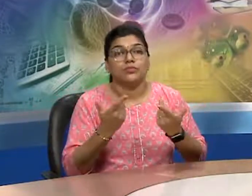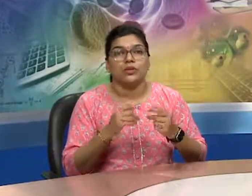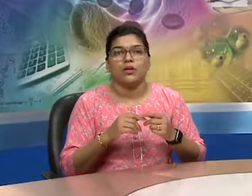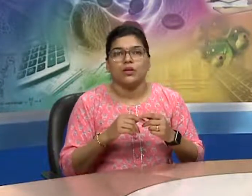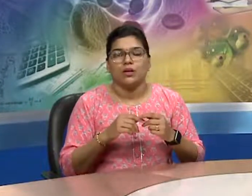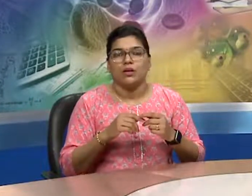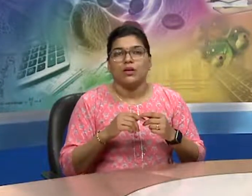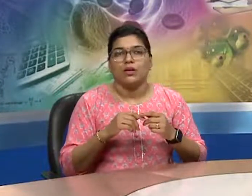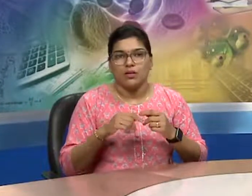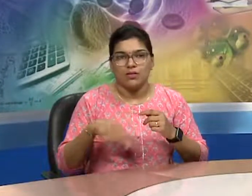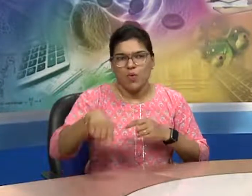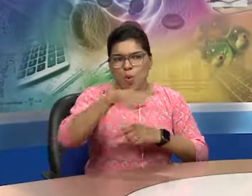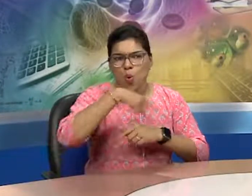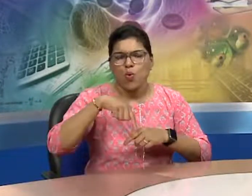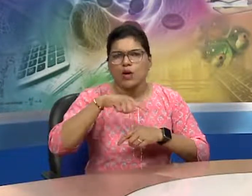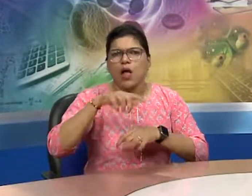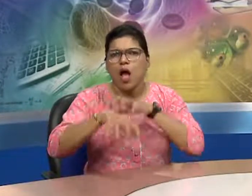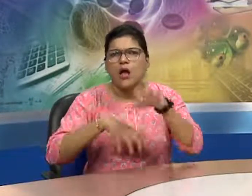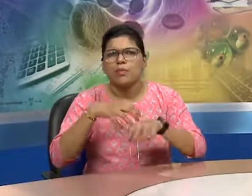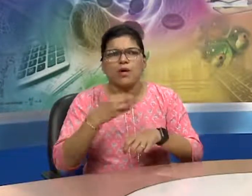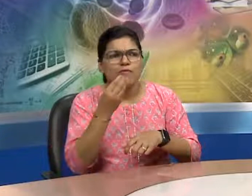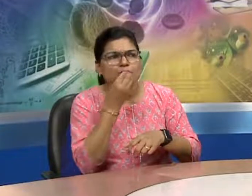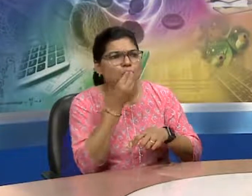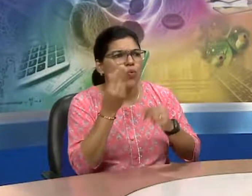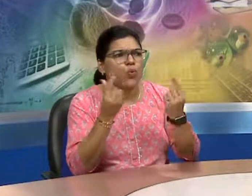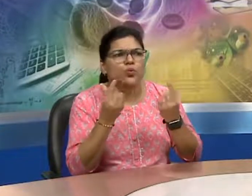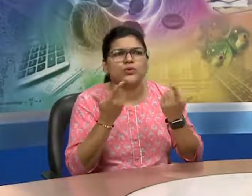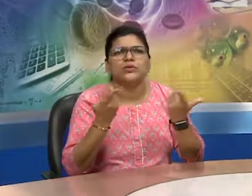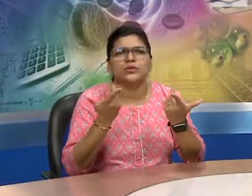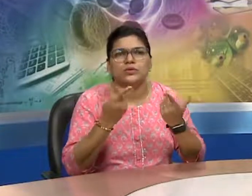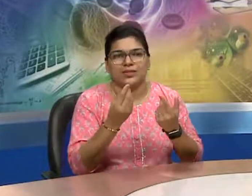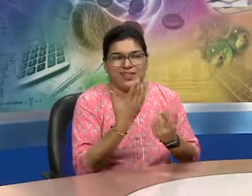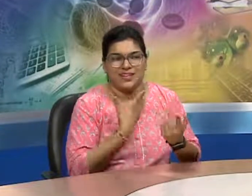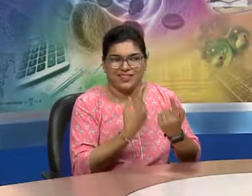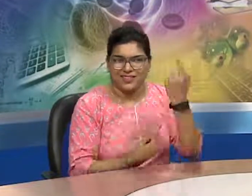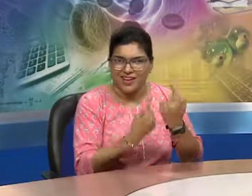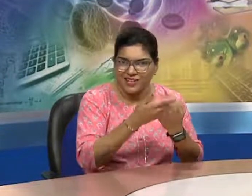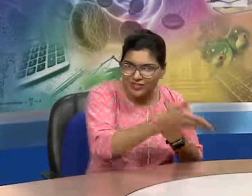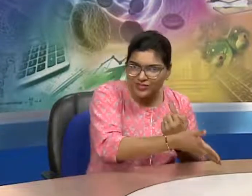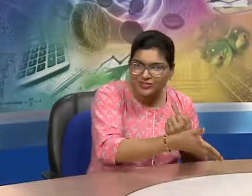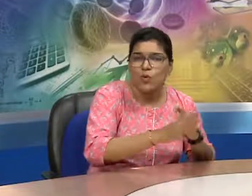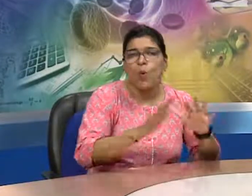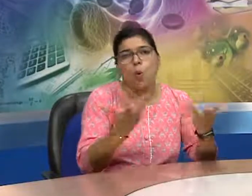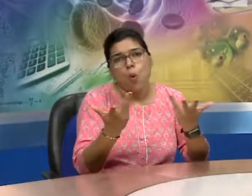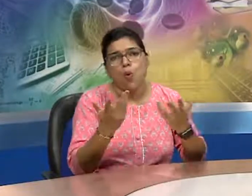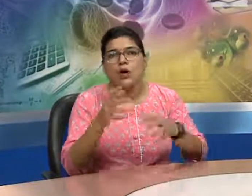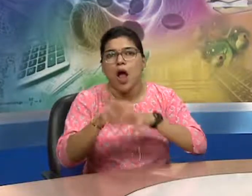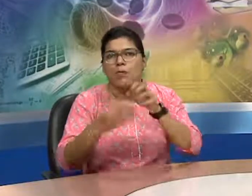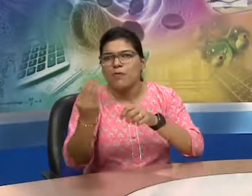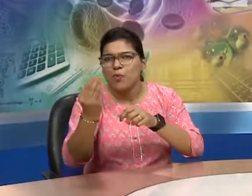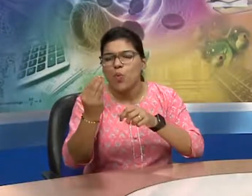And if we see the other side of the animals, then we see a man in the